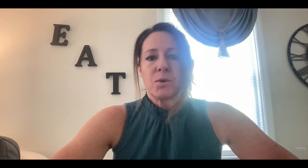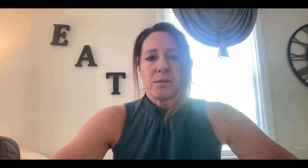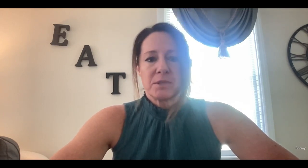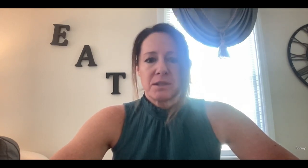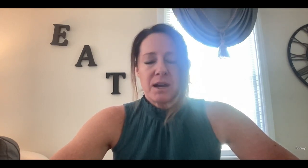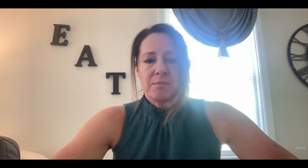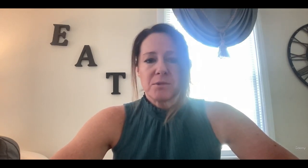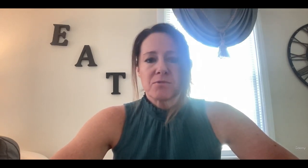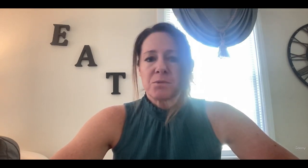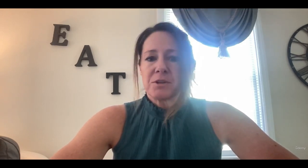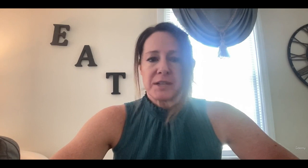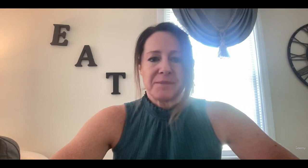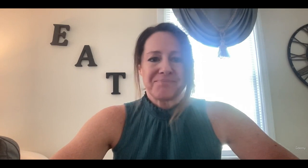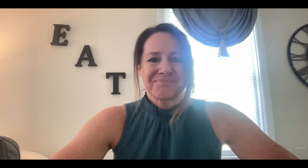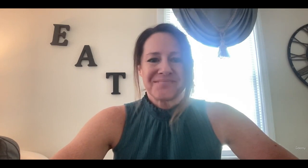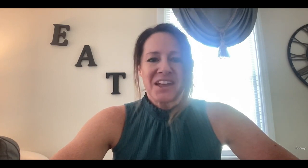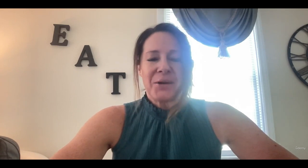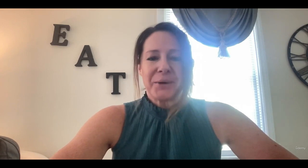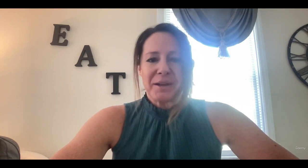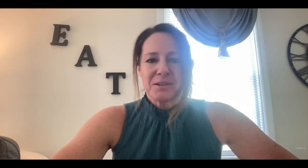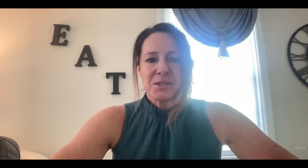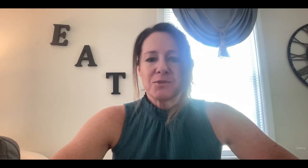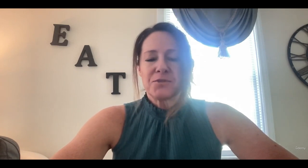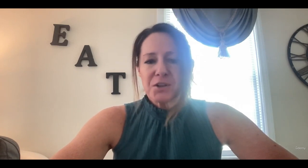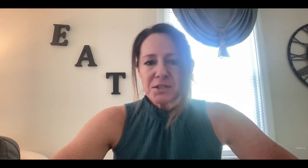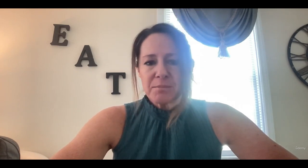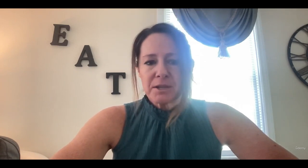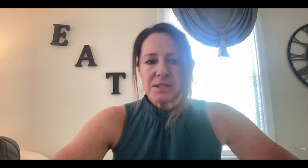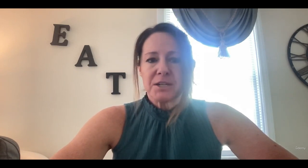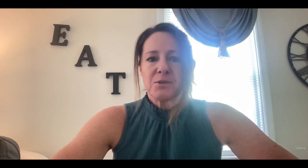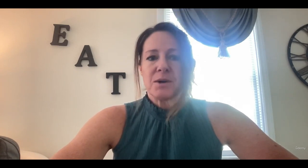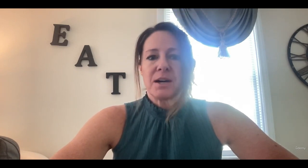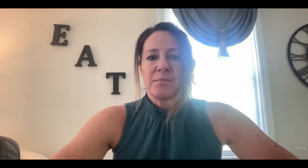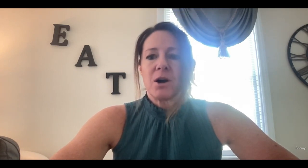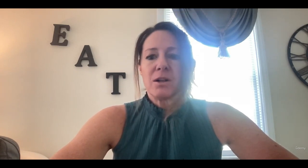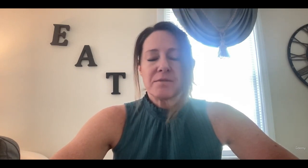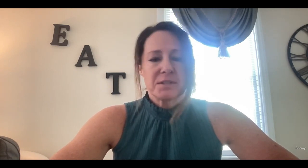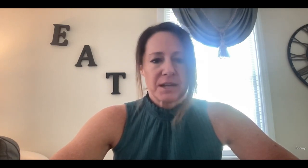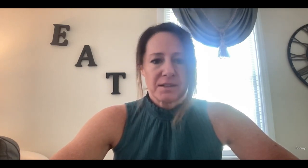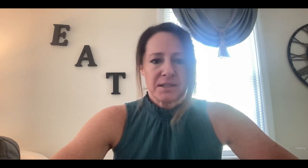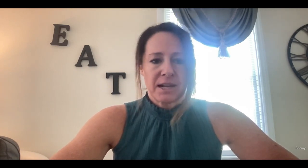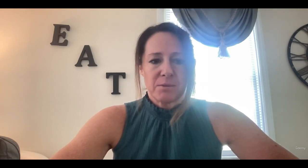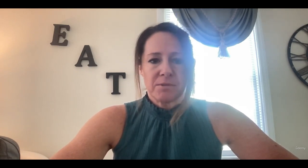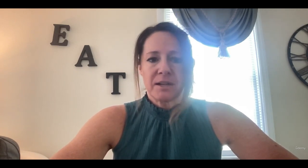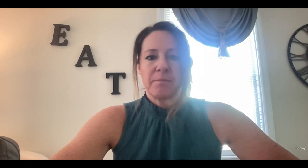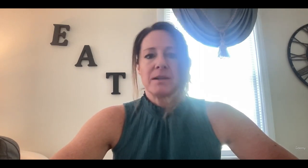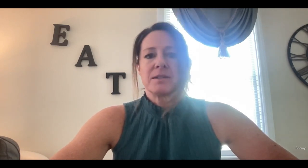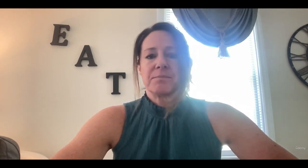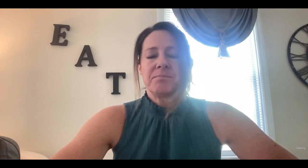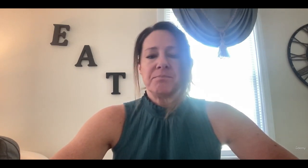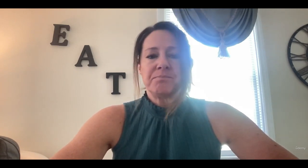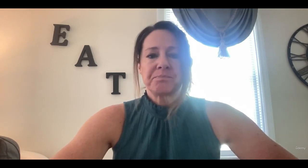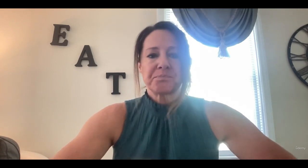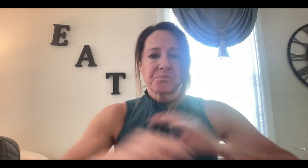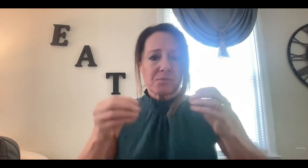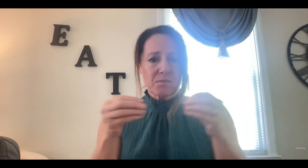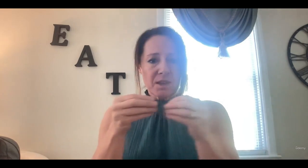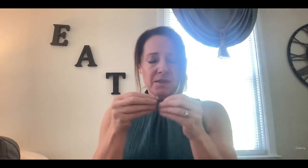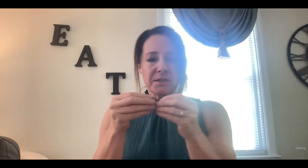performed throughout their day. Okay, so first I'm going to tell you all of the signs that I would recommend. This is the